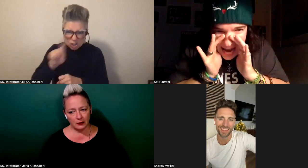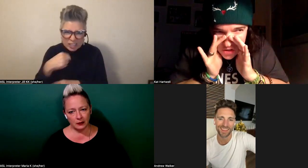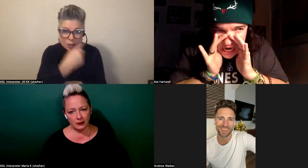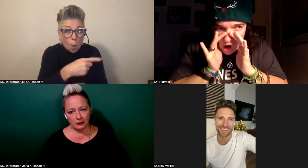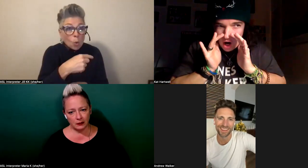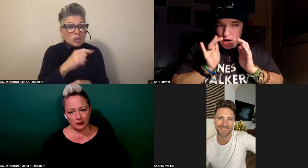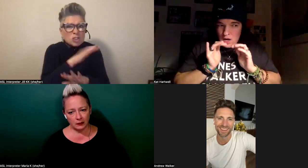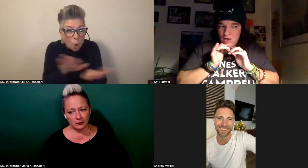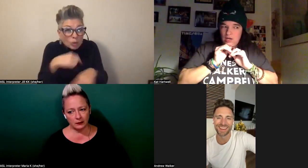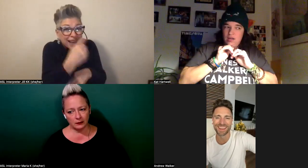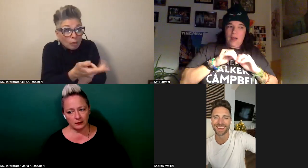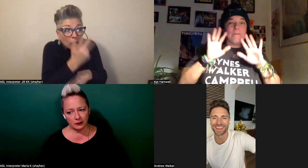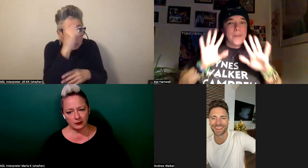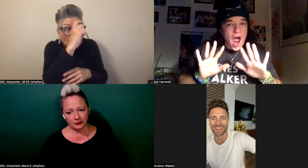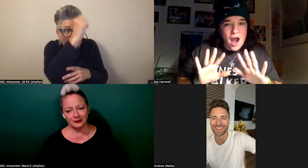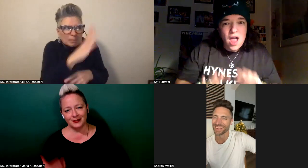it last year.